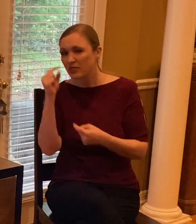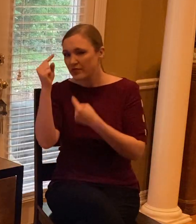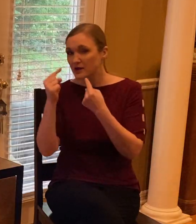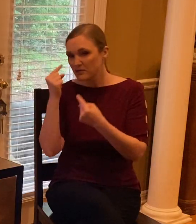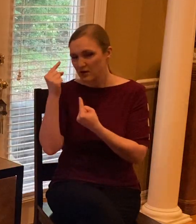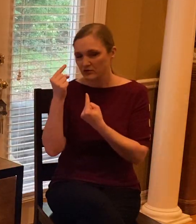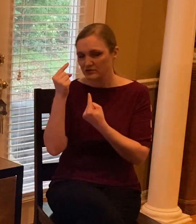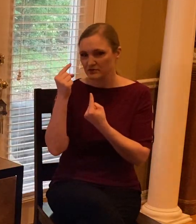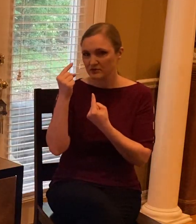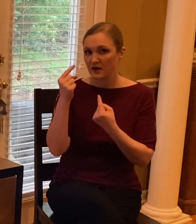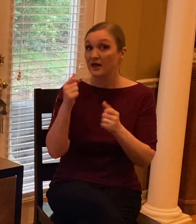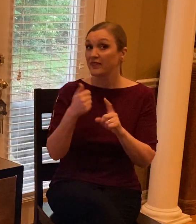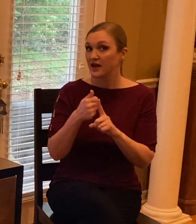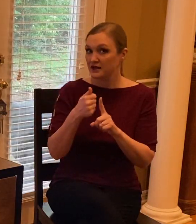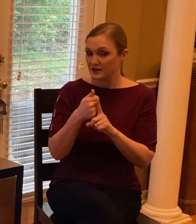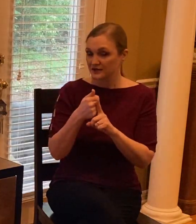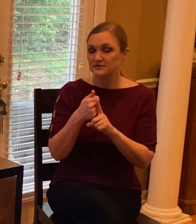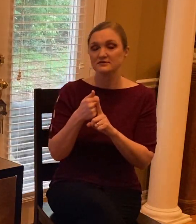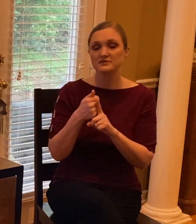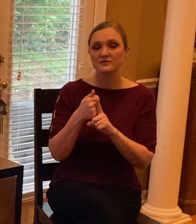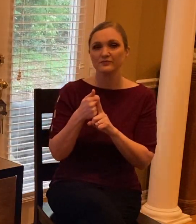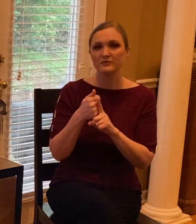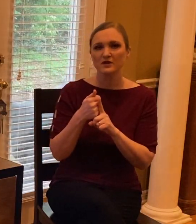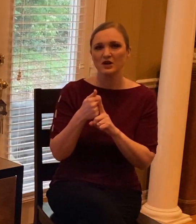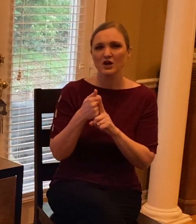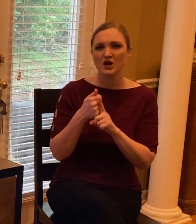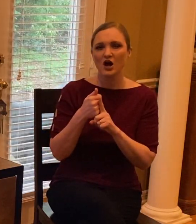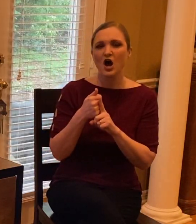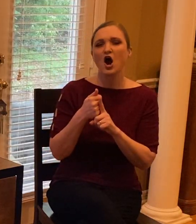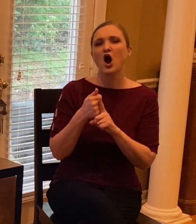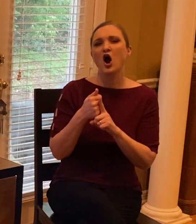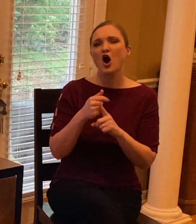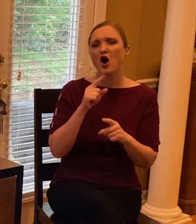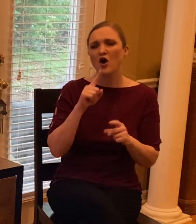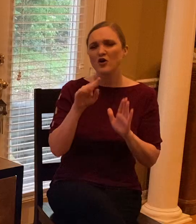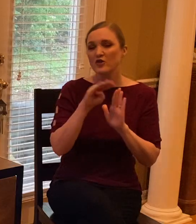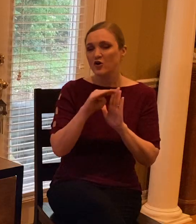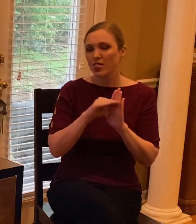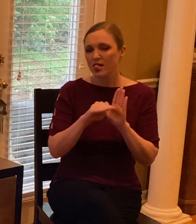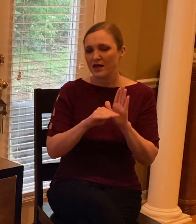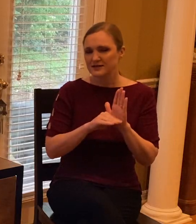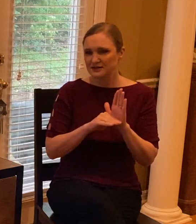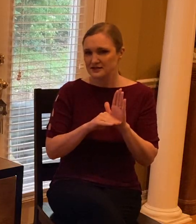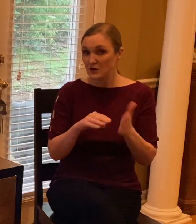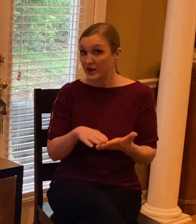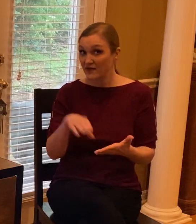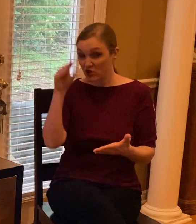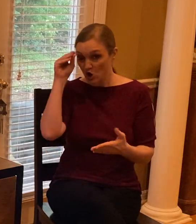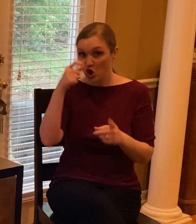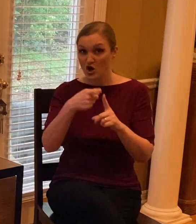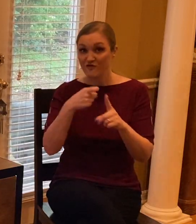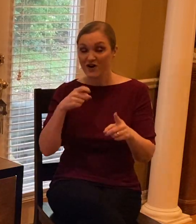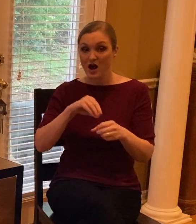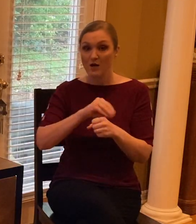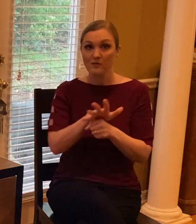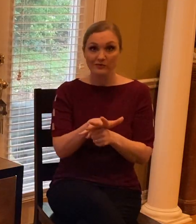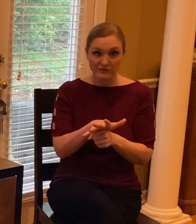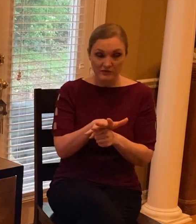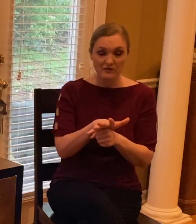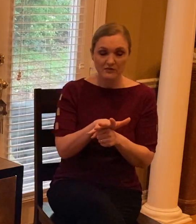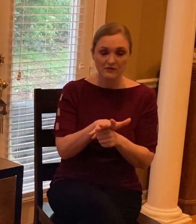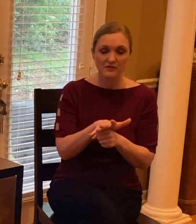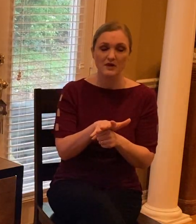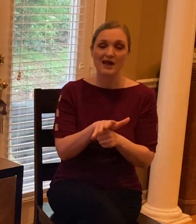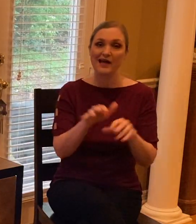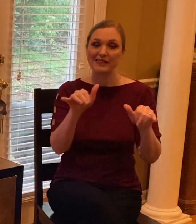about a question. And that is, are there any lessons that we have learned from this pandemic, from